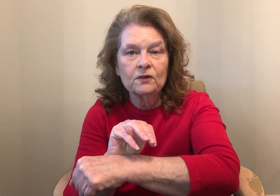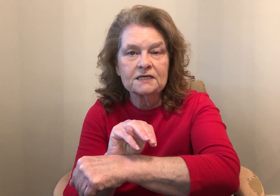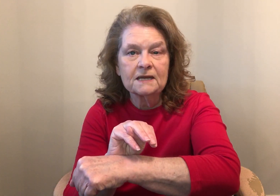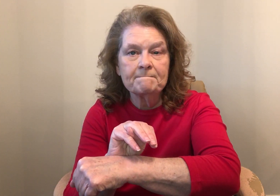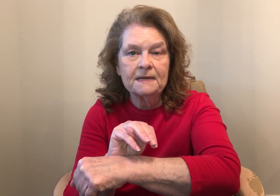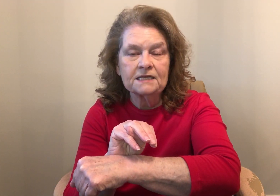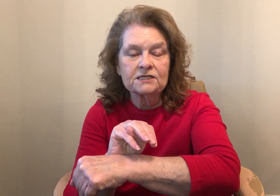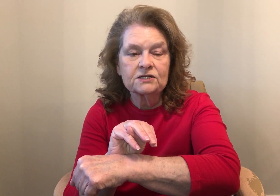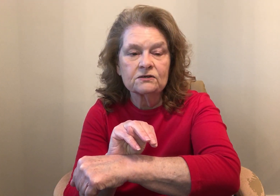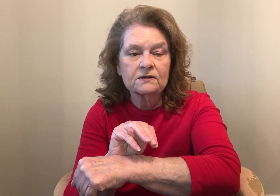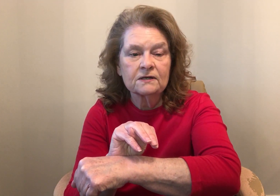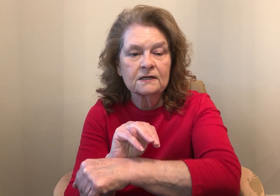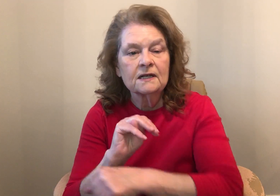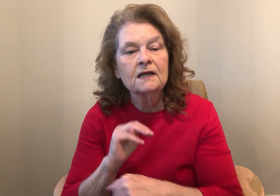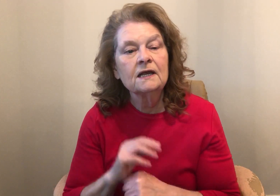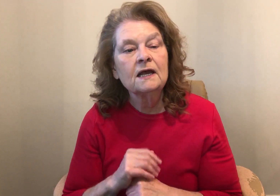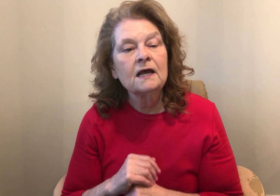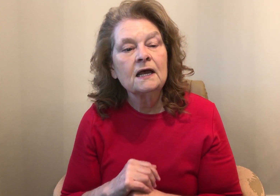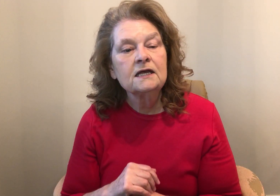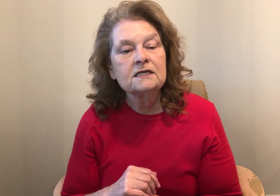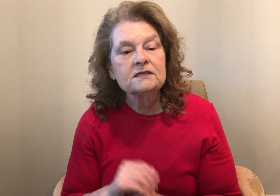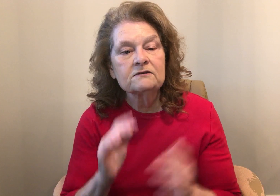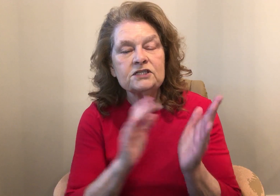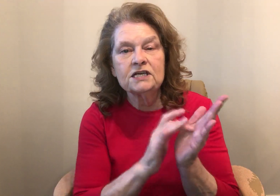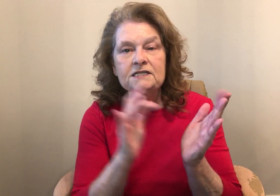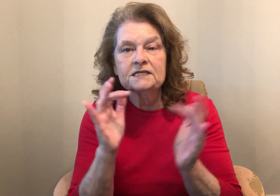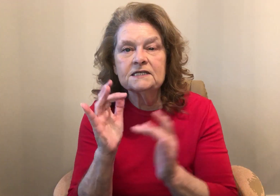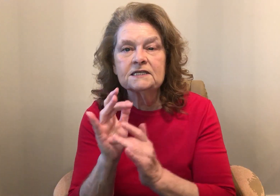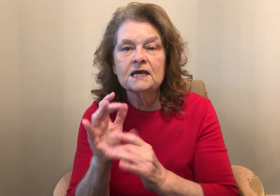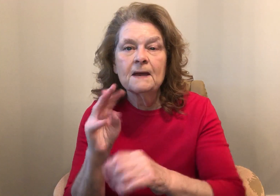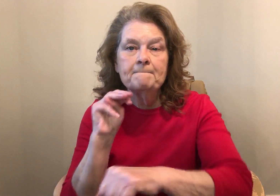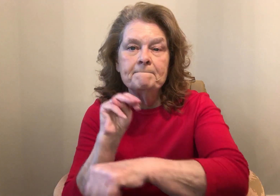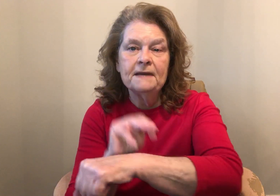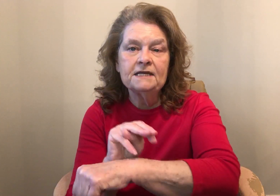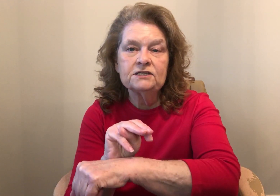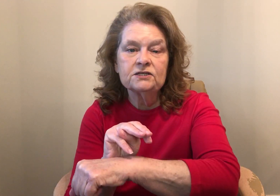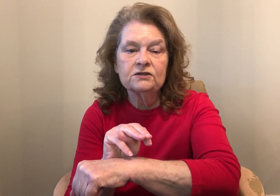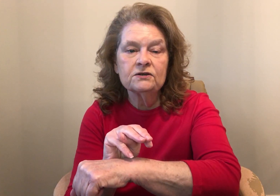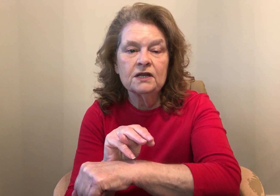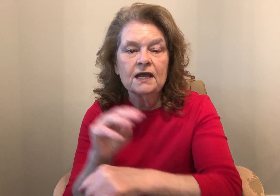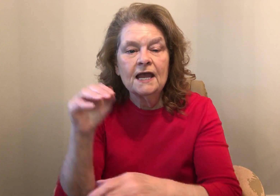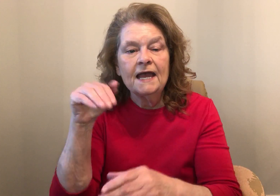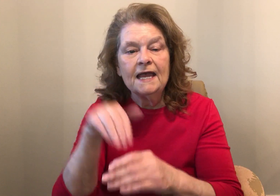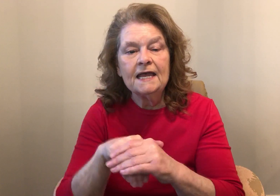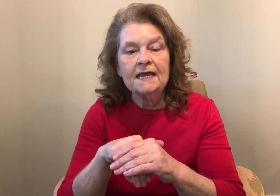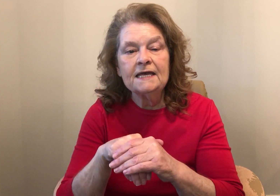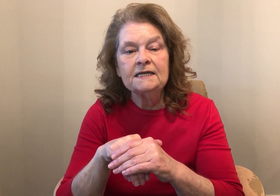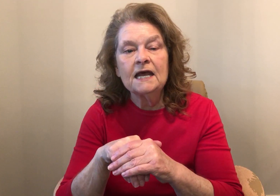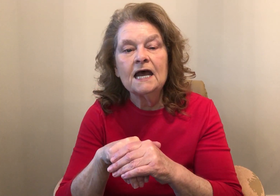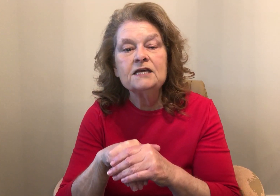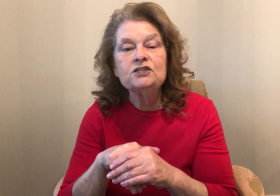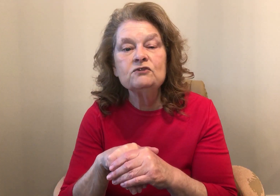present, minister. So Jesus ministered in